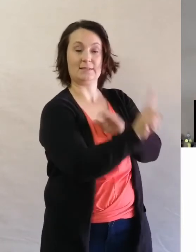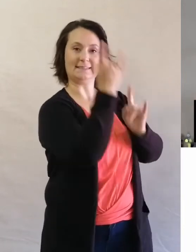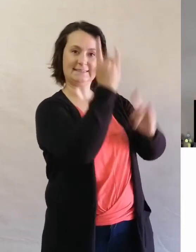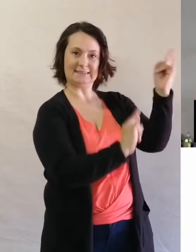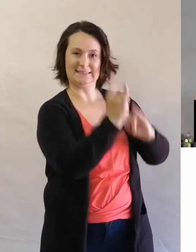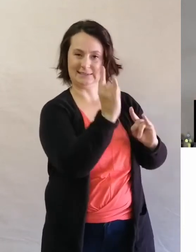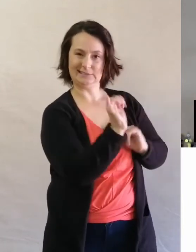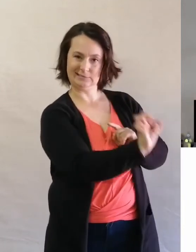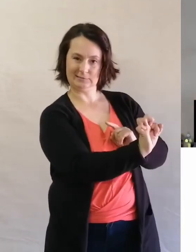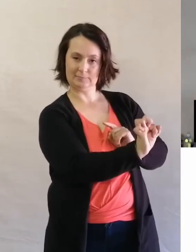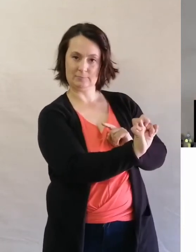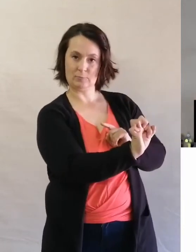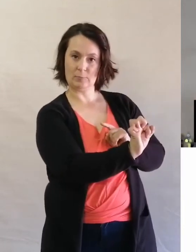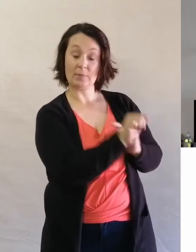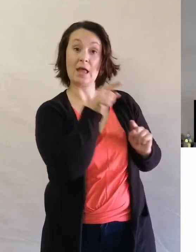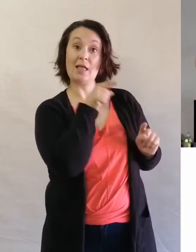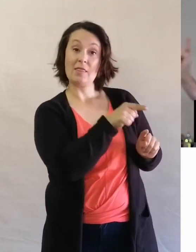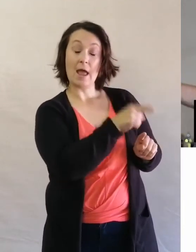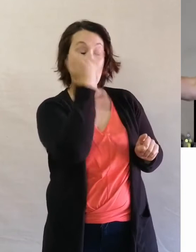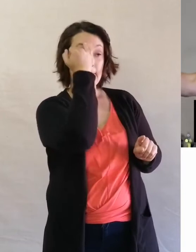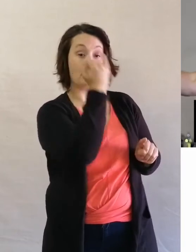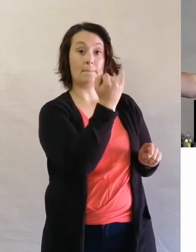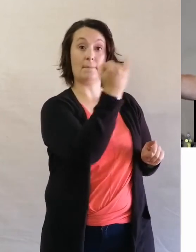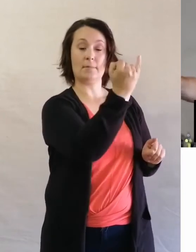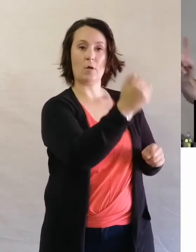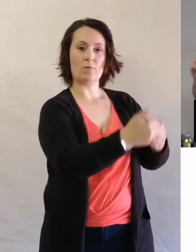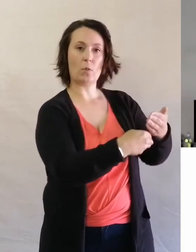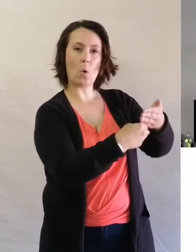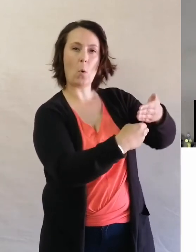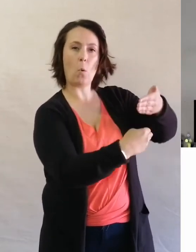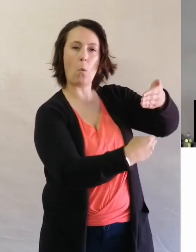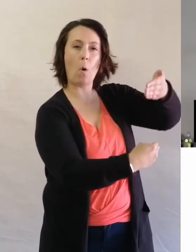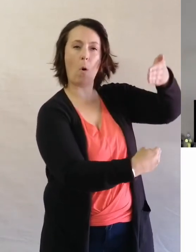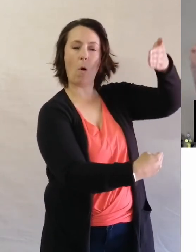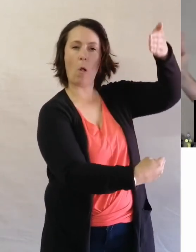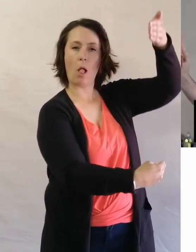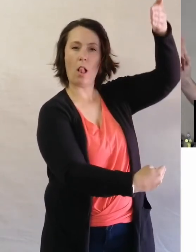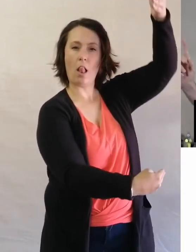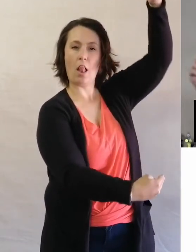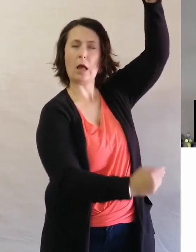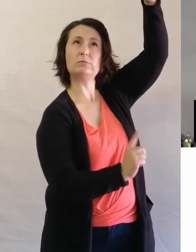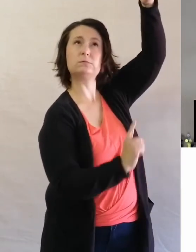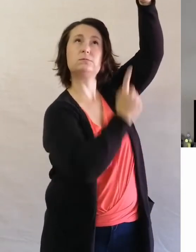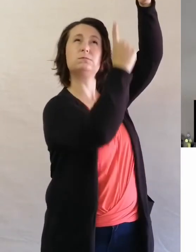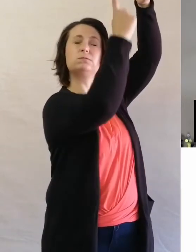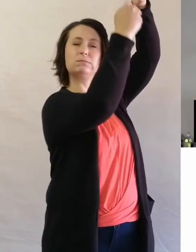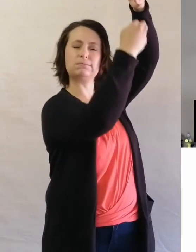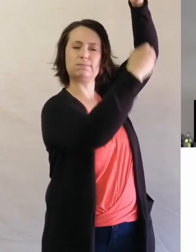They imagine it as a wall too high to scale. Isn't that